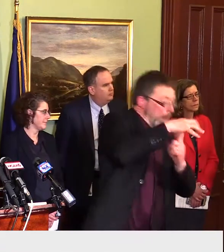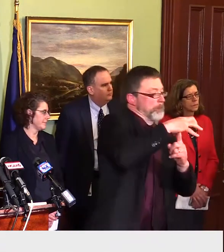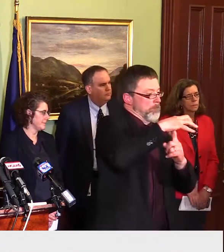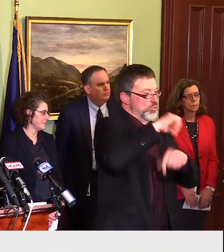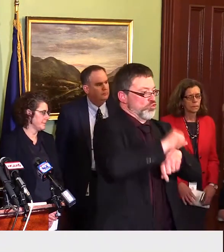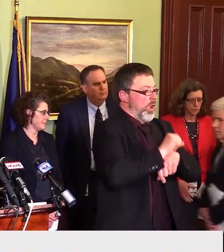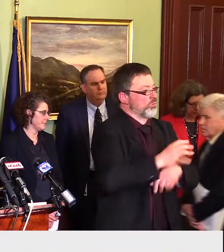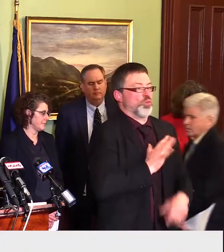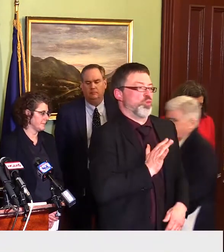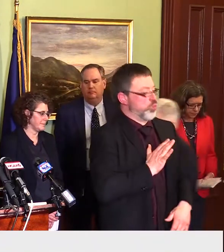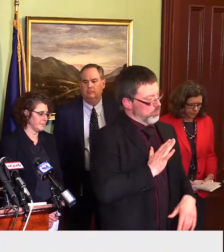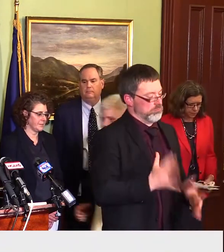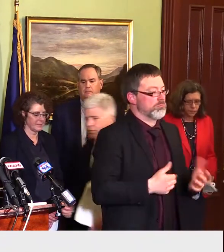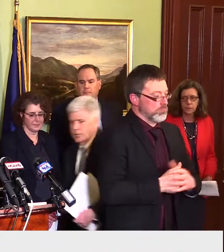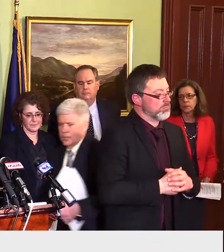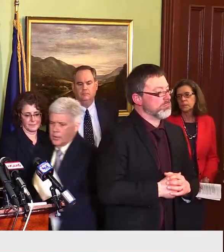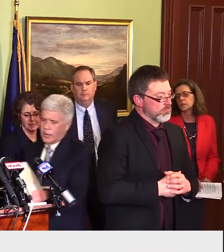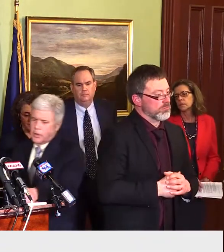Secretary Smith?